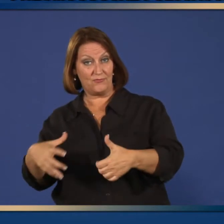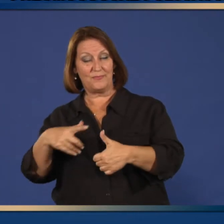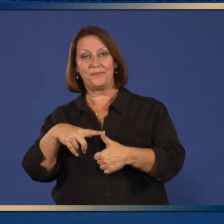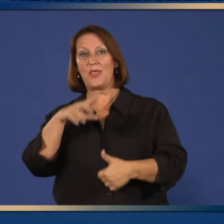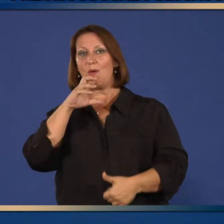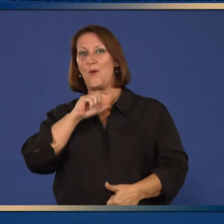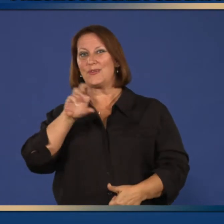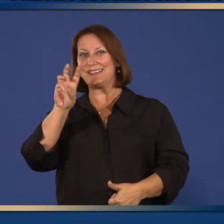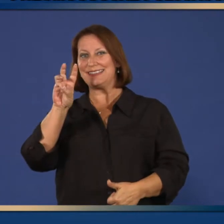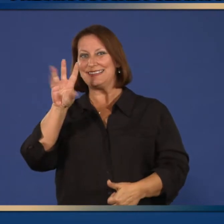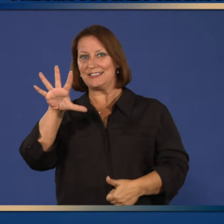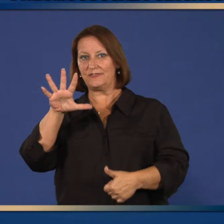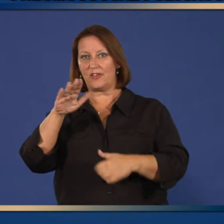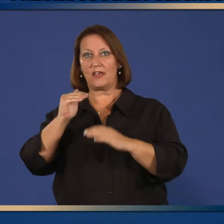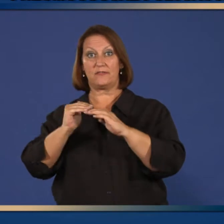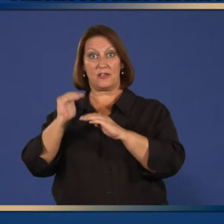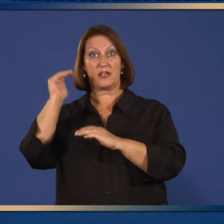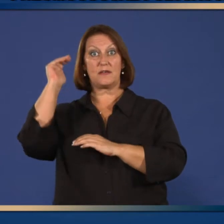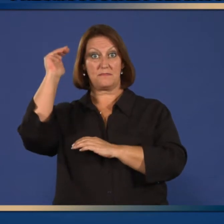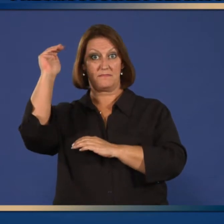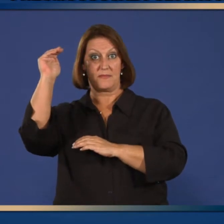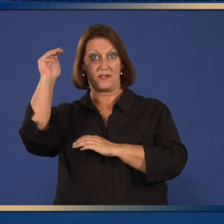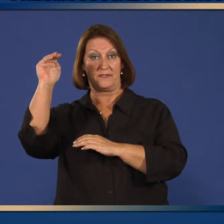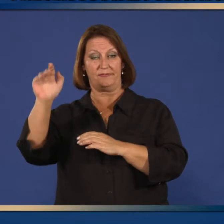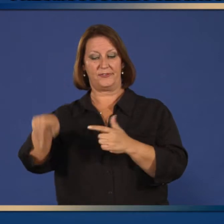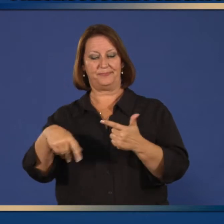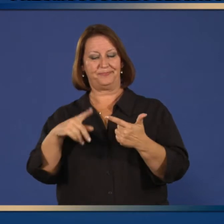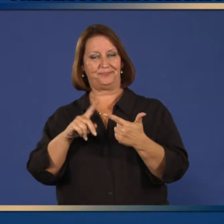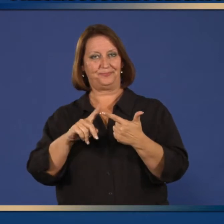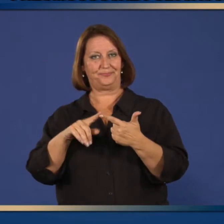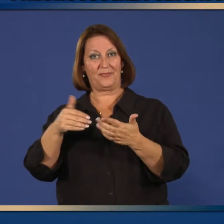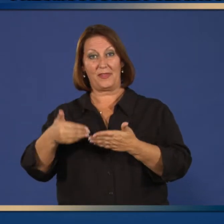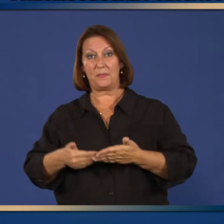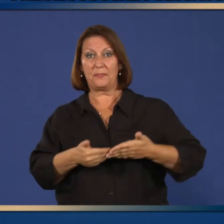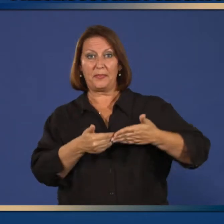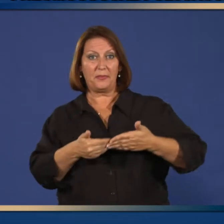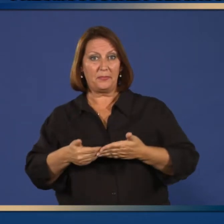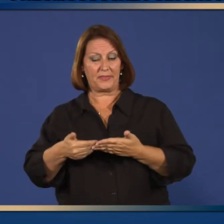People 65 years and older,